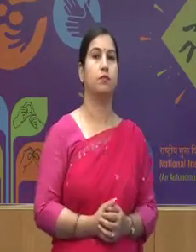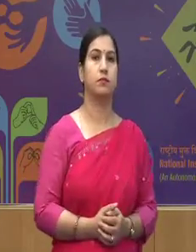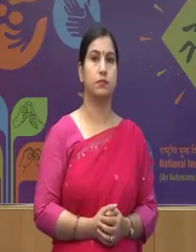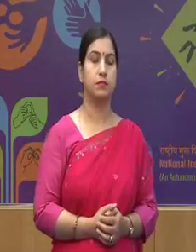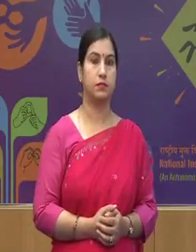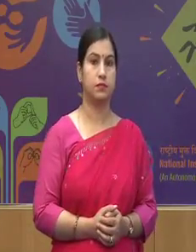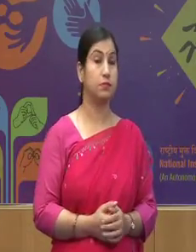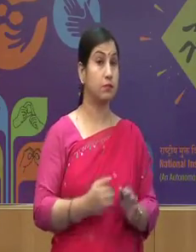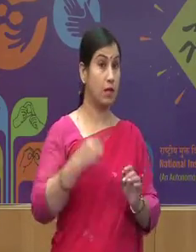Versailles